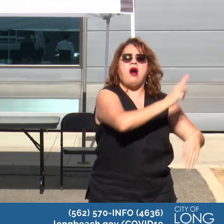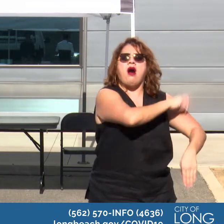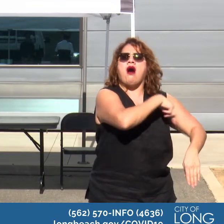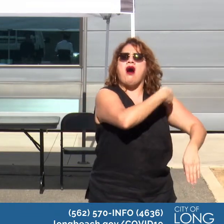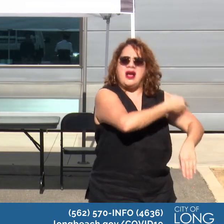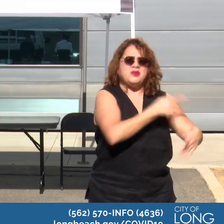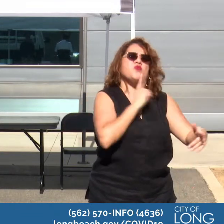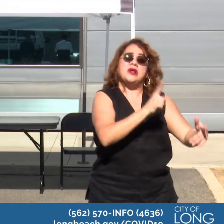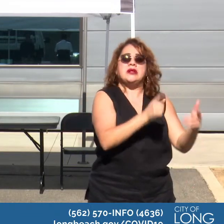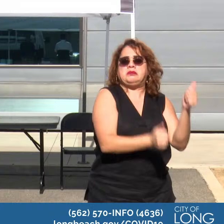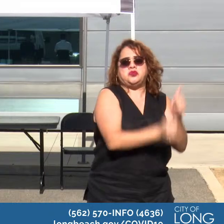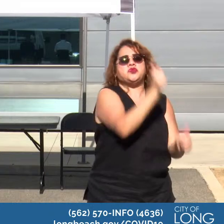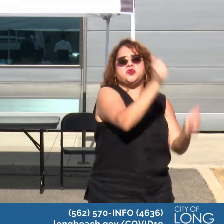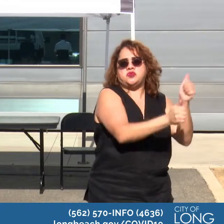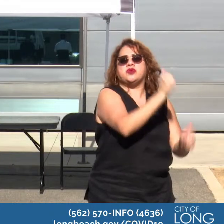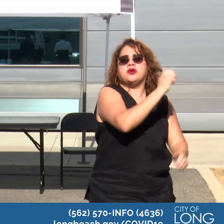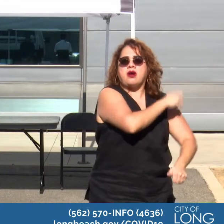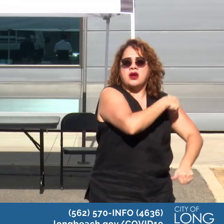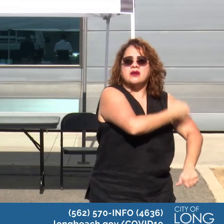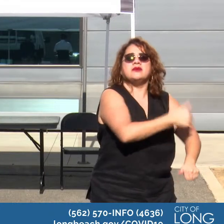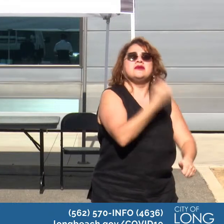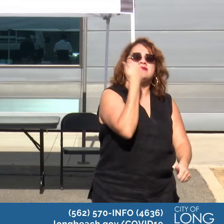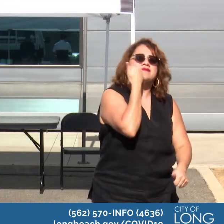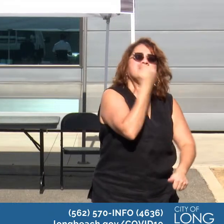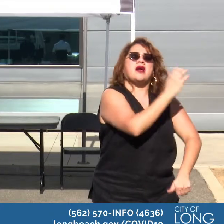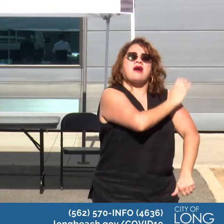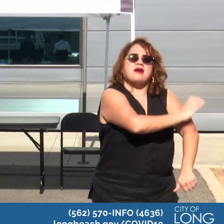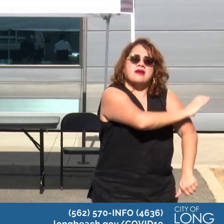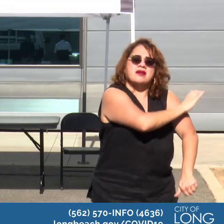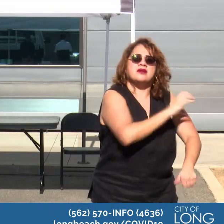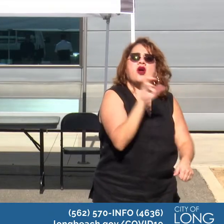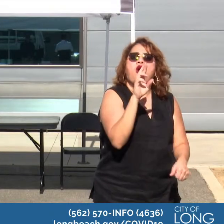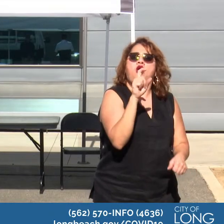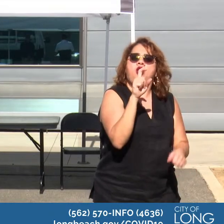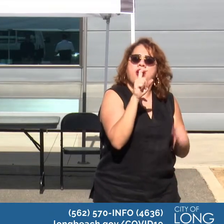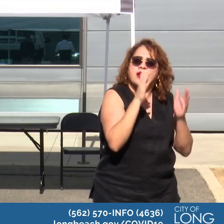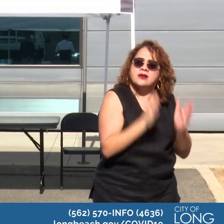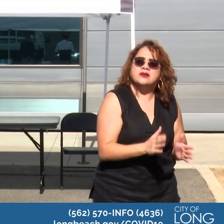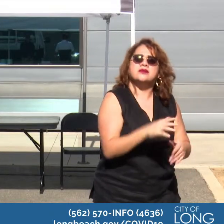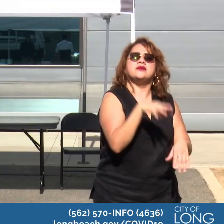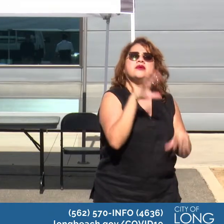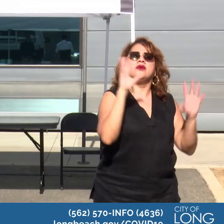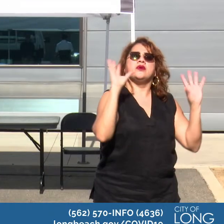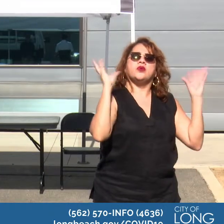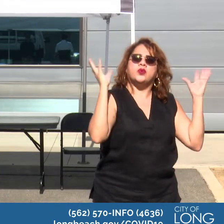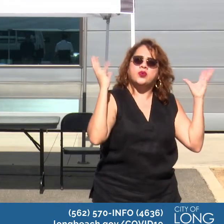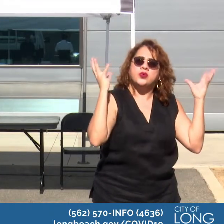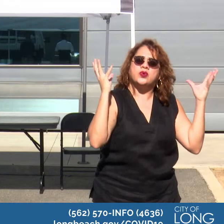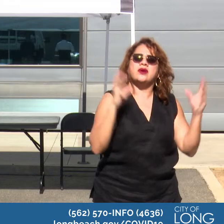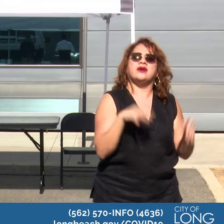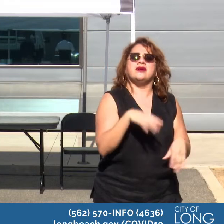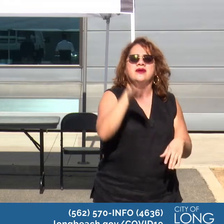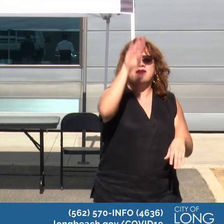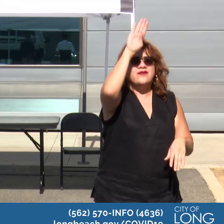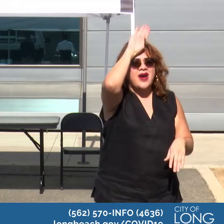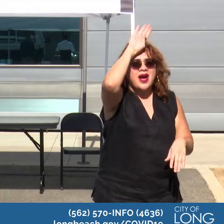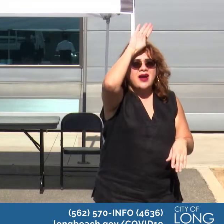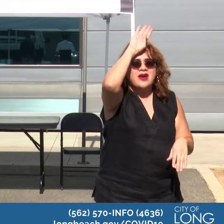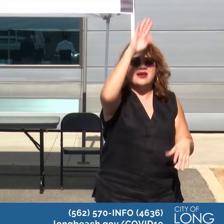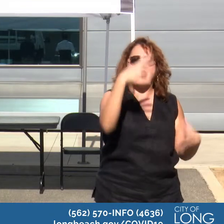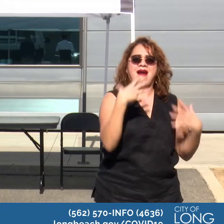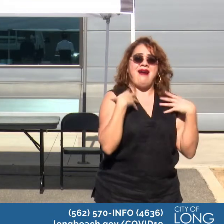our clinics, our dentists, our pharmacists, our paramedics, our firefighters. All the folks in